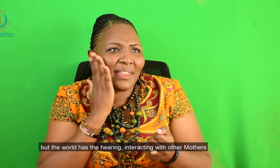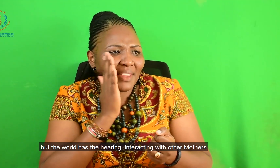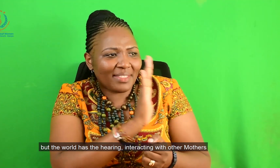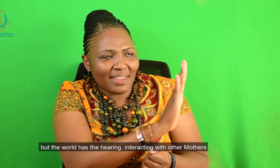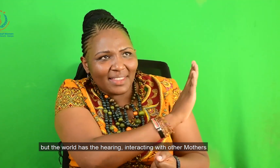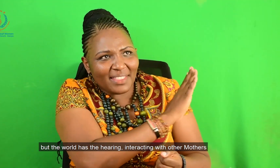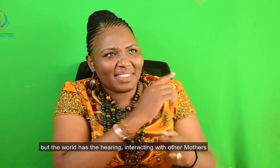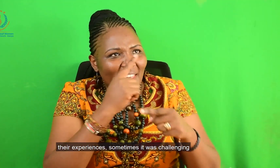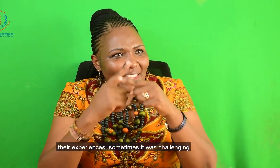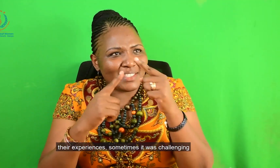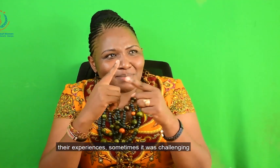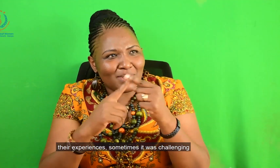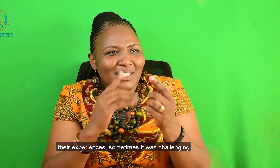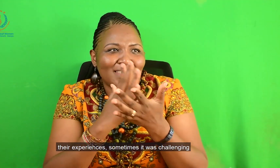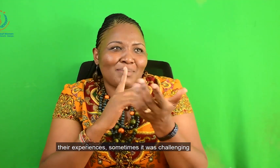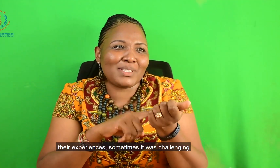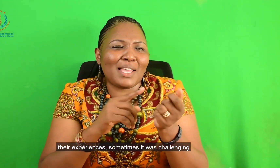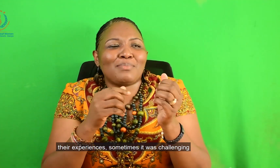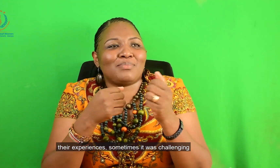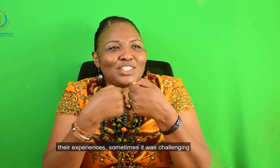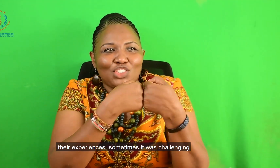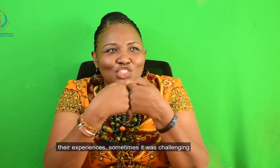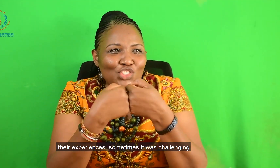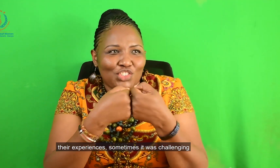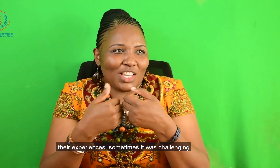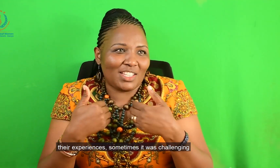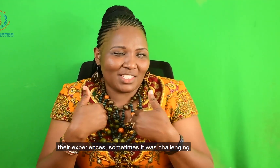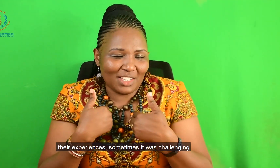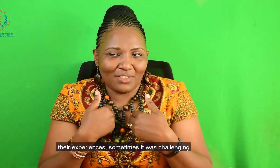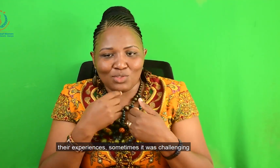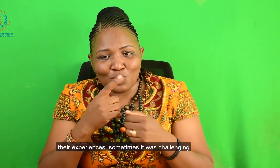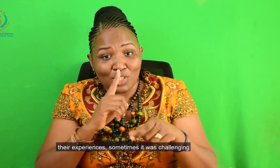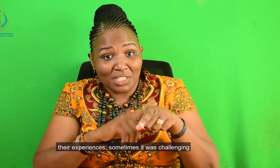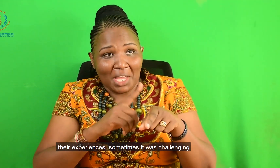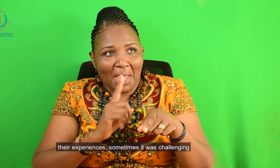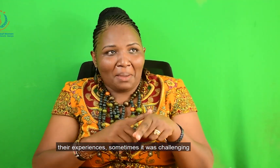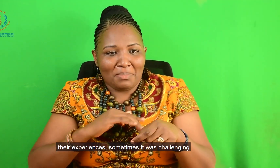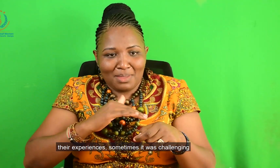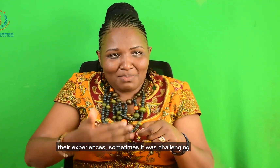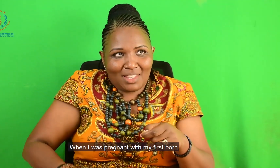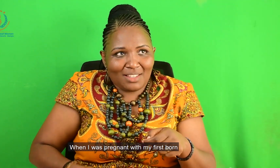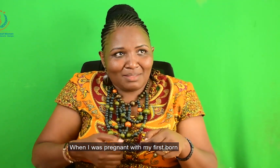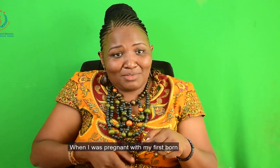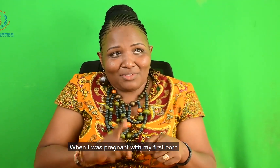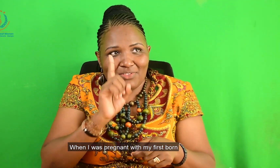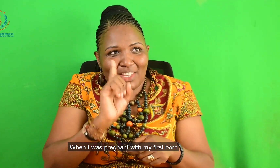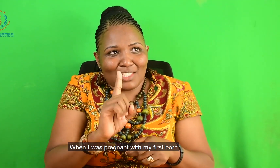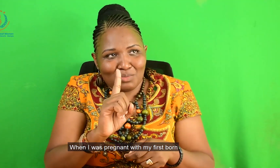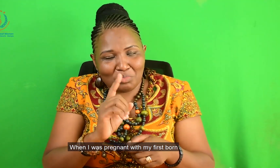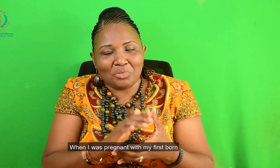mothers, sharing their experiences. Sometimes it was challenging. When I was pregnant with my